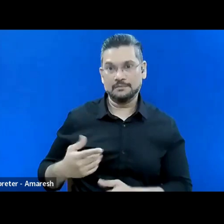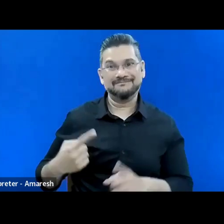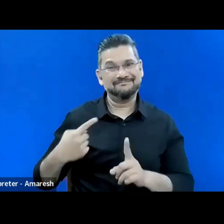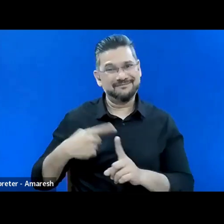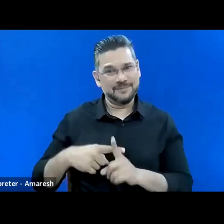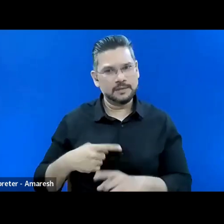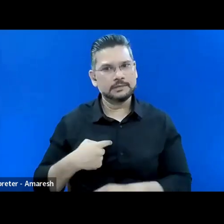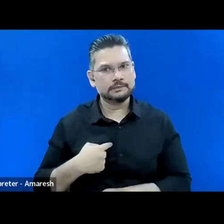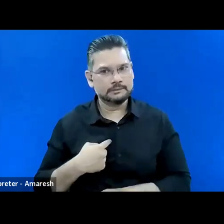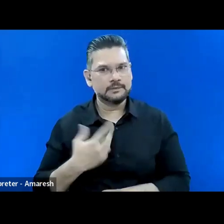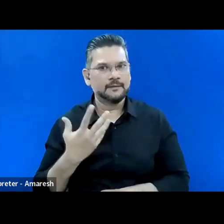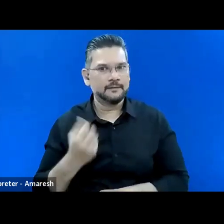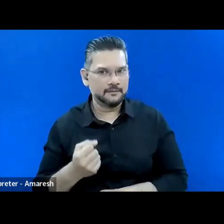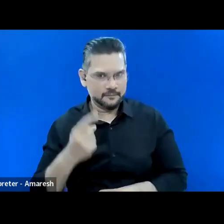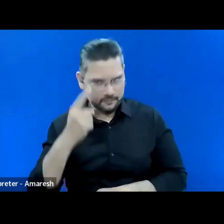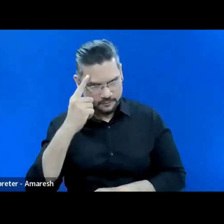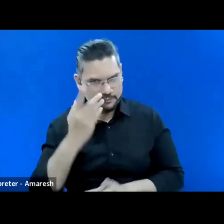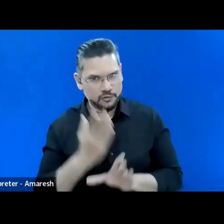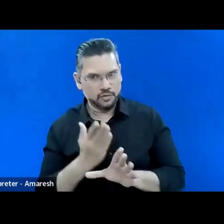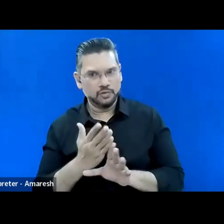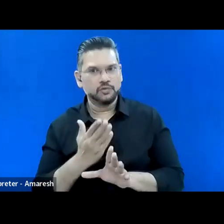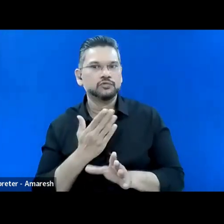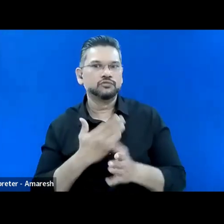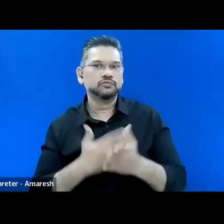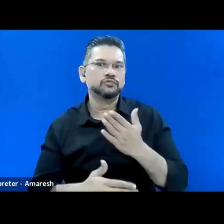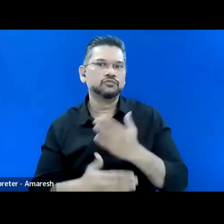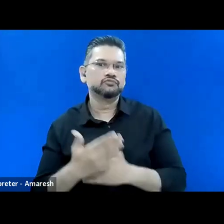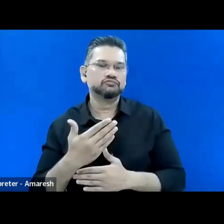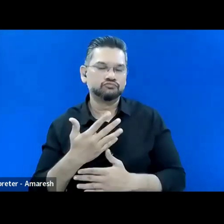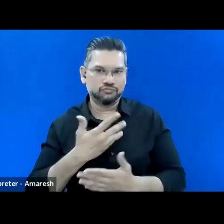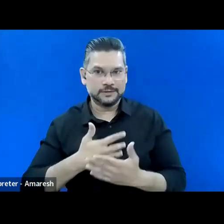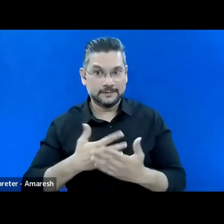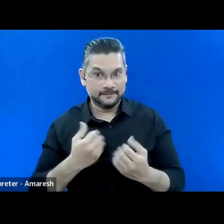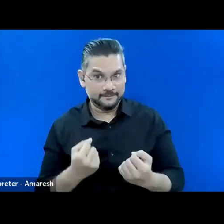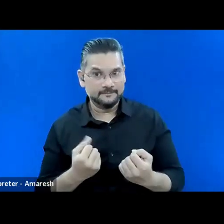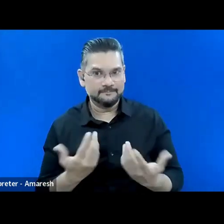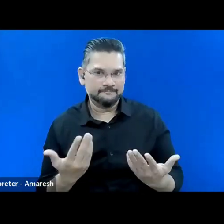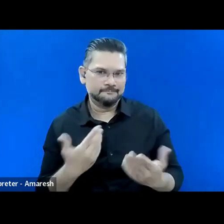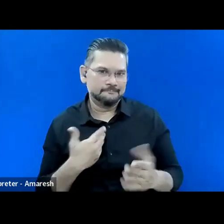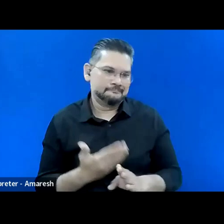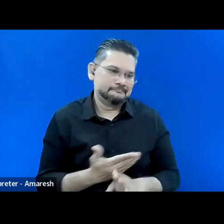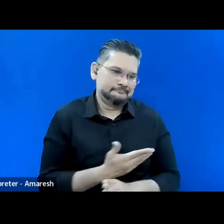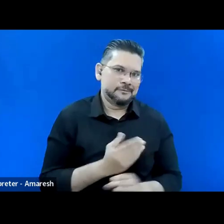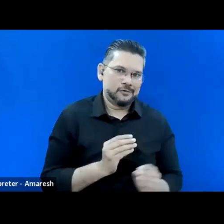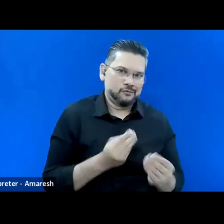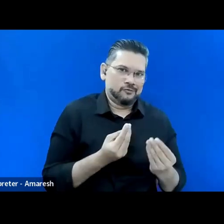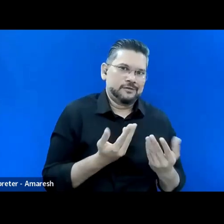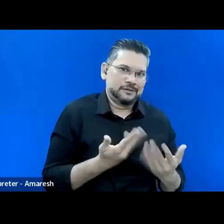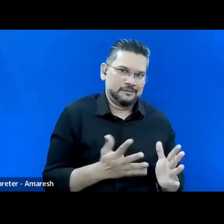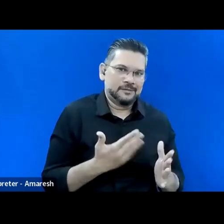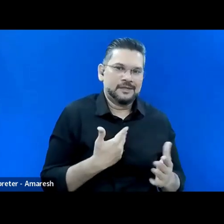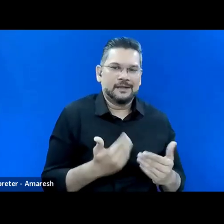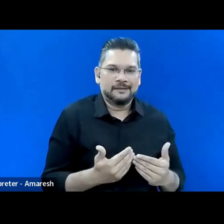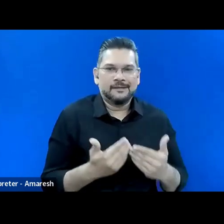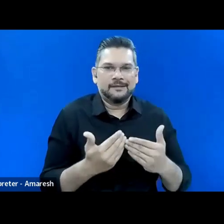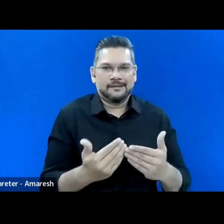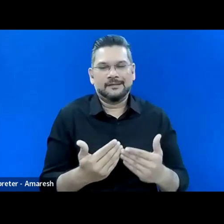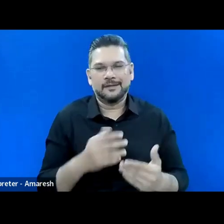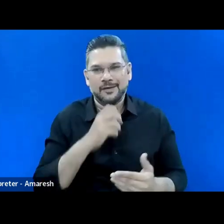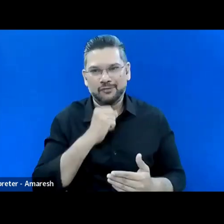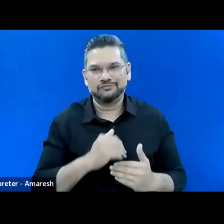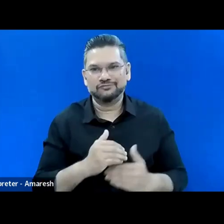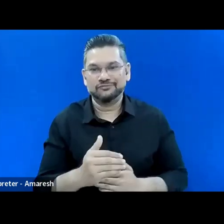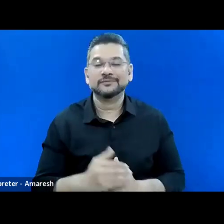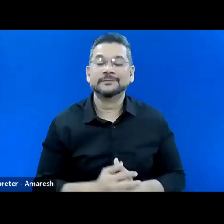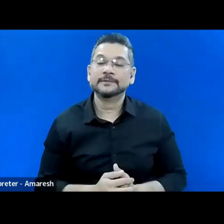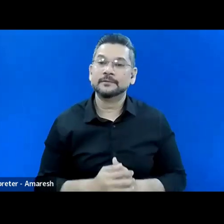psychosocial disability. And till recently, I think I was also youth. So a lot of what was said was extremely